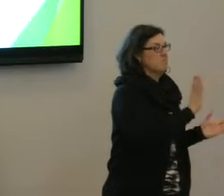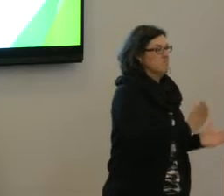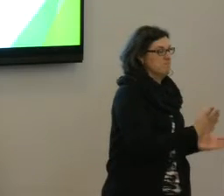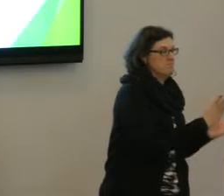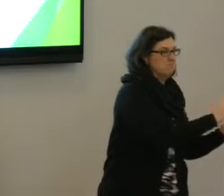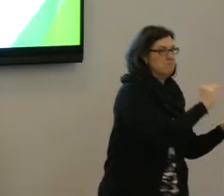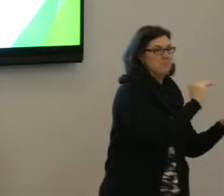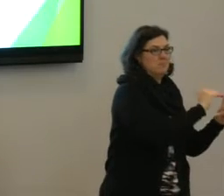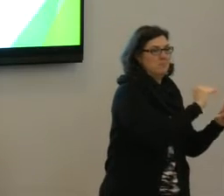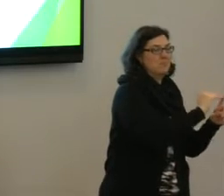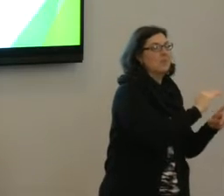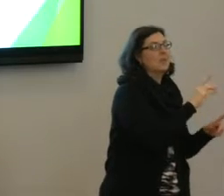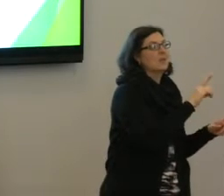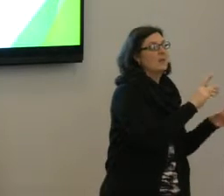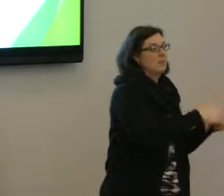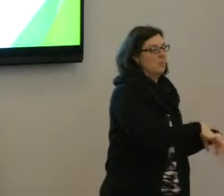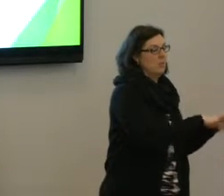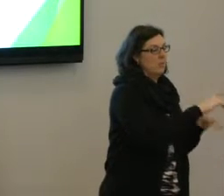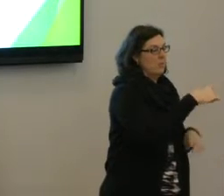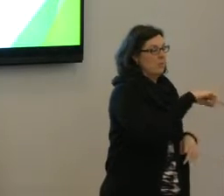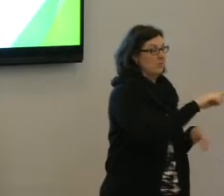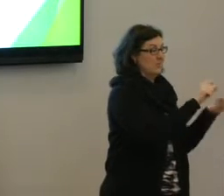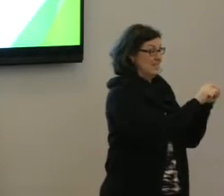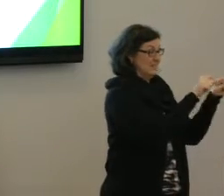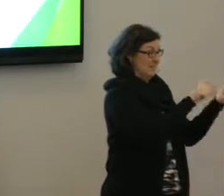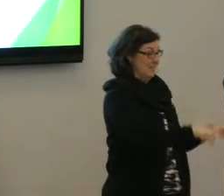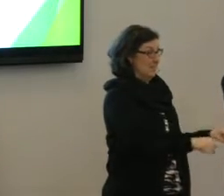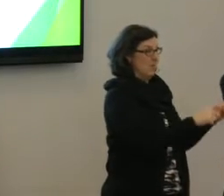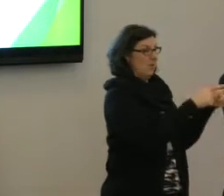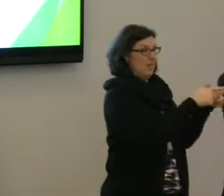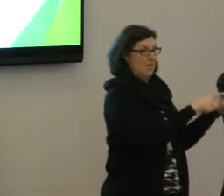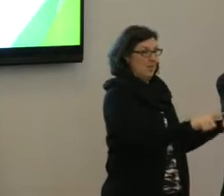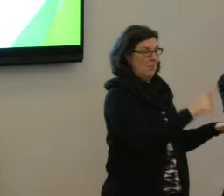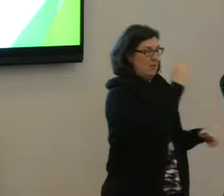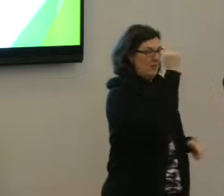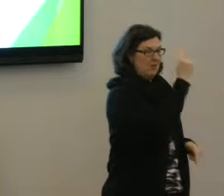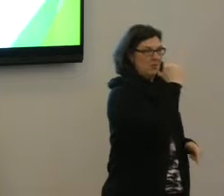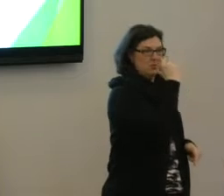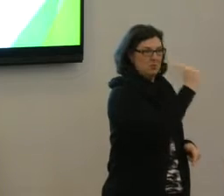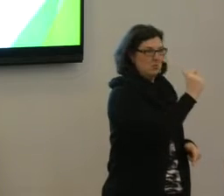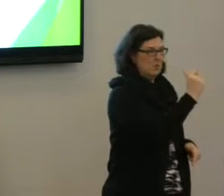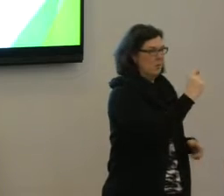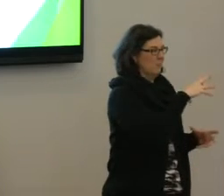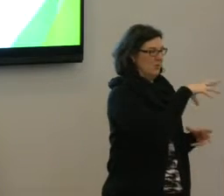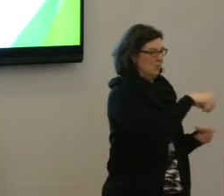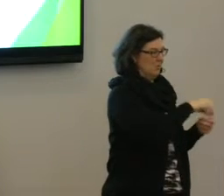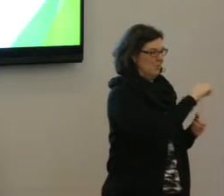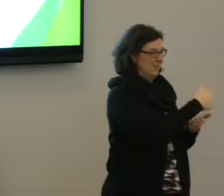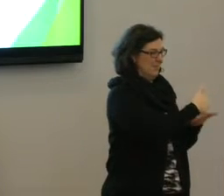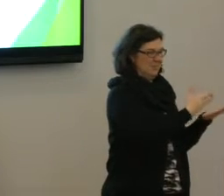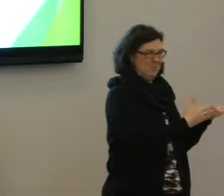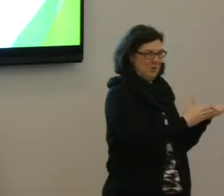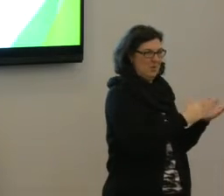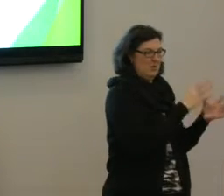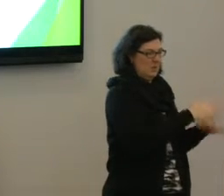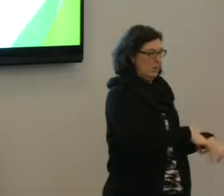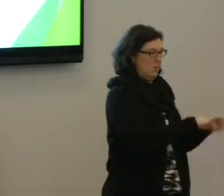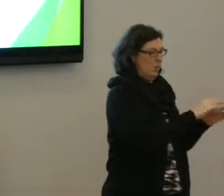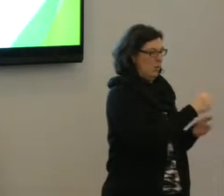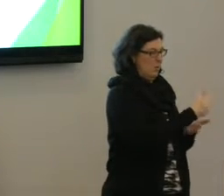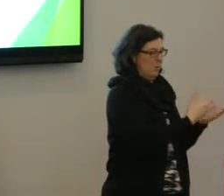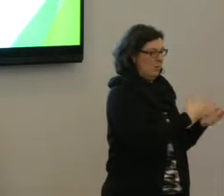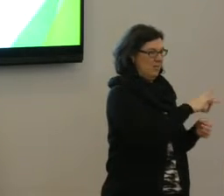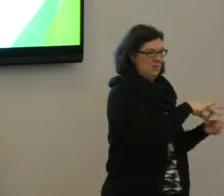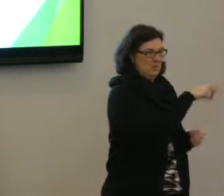the importance of those in a system where the language and the theories don't often include that as an important area